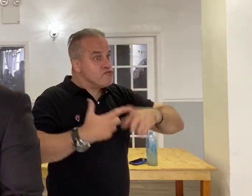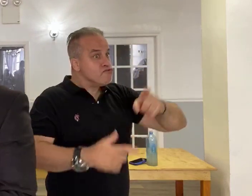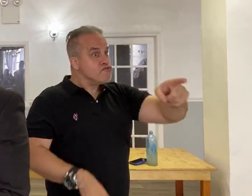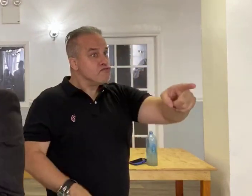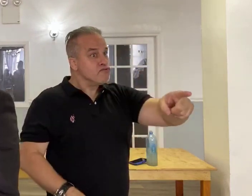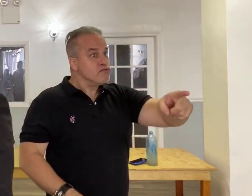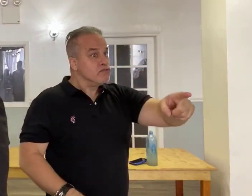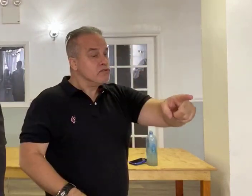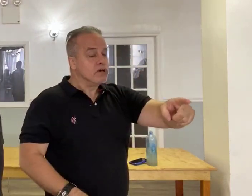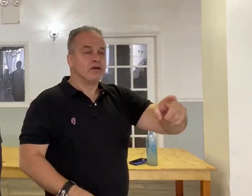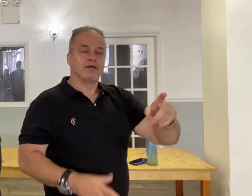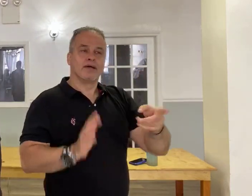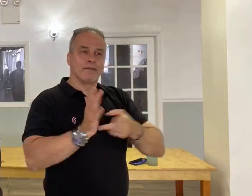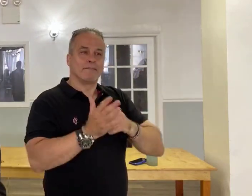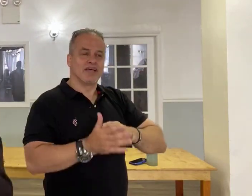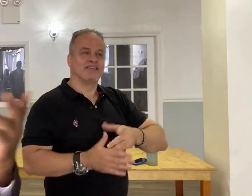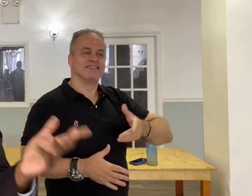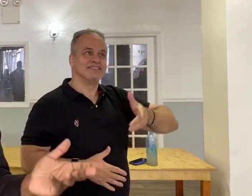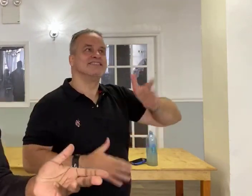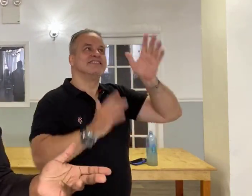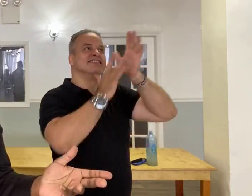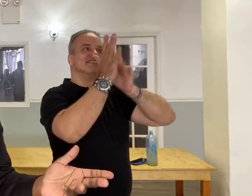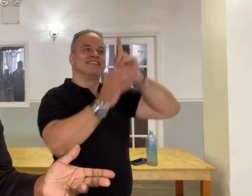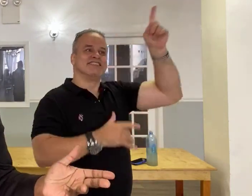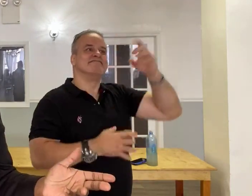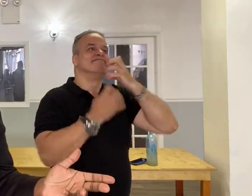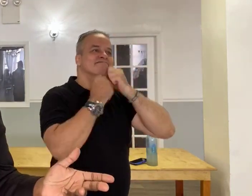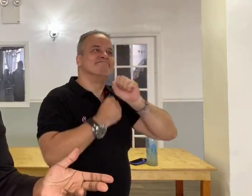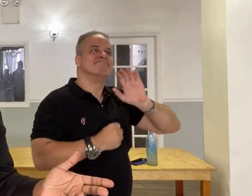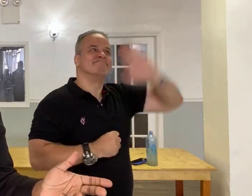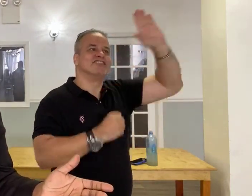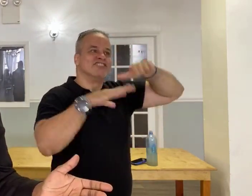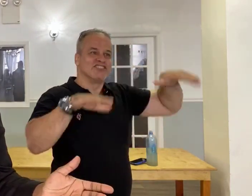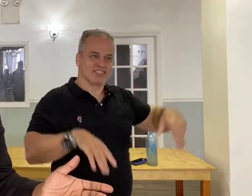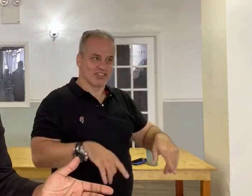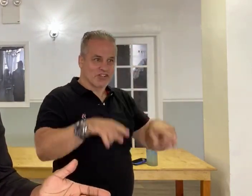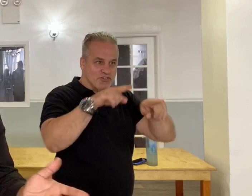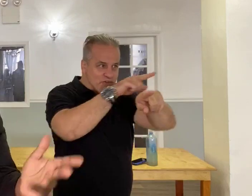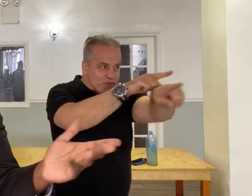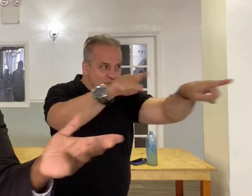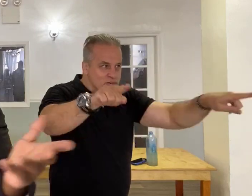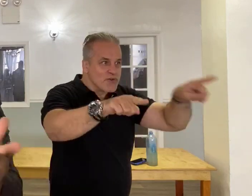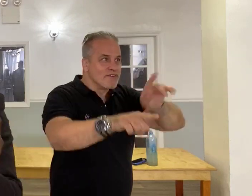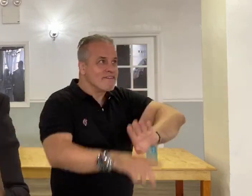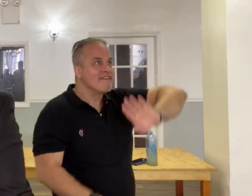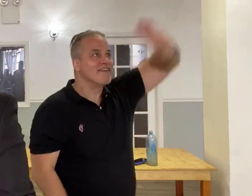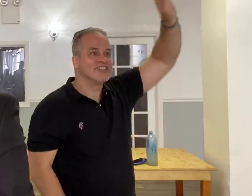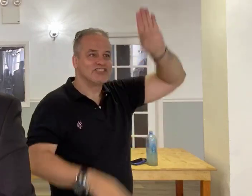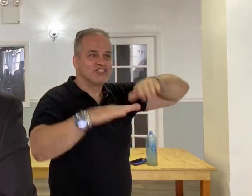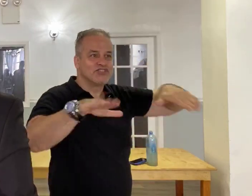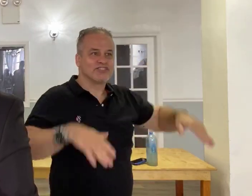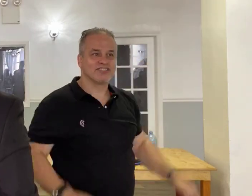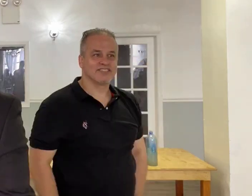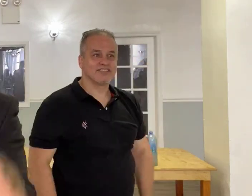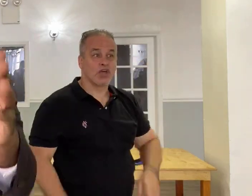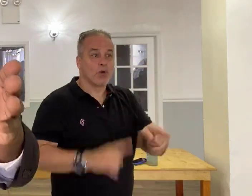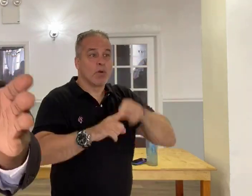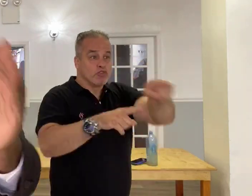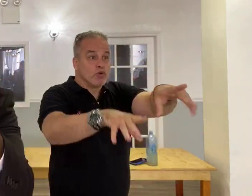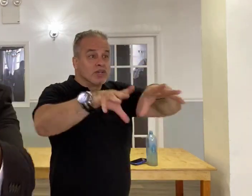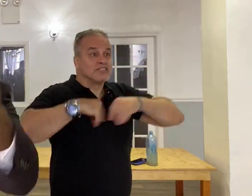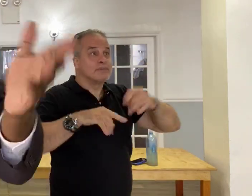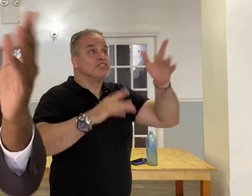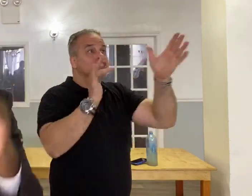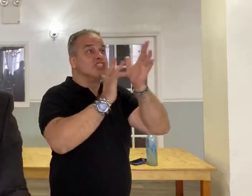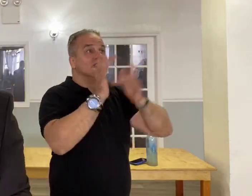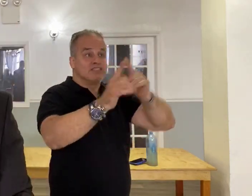expresses, please, nobody tie a heavy object to your neck and throw yourself in the sea. Please, no one in this room do that. All right, if you're